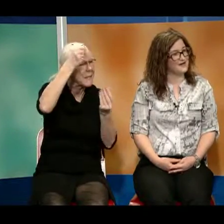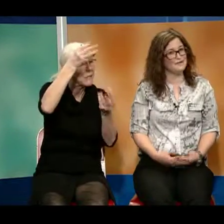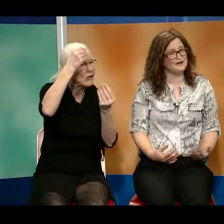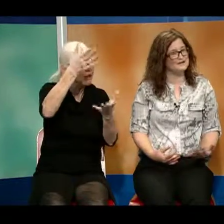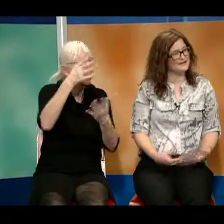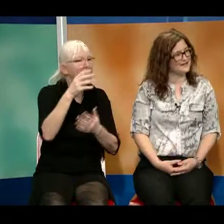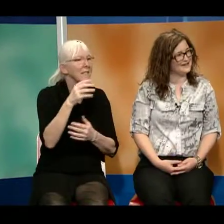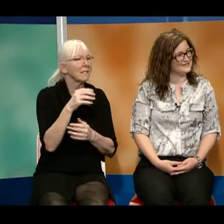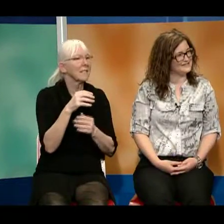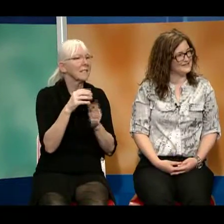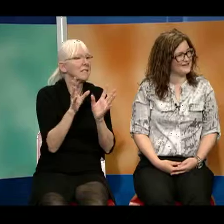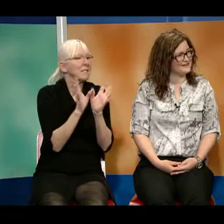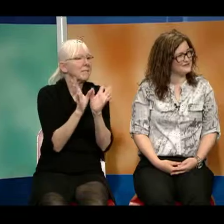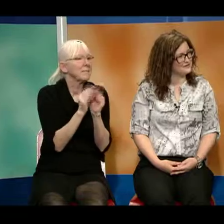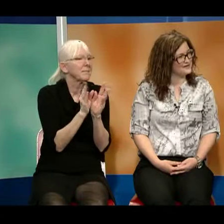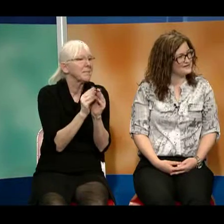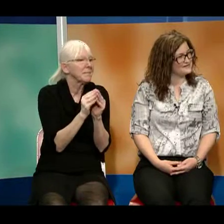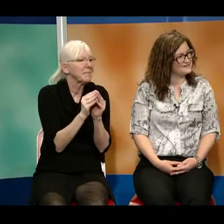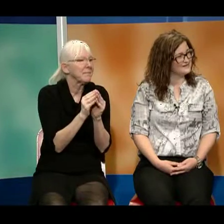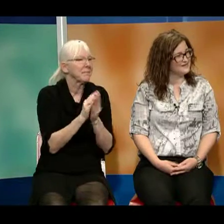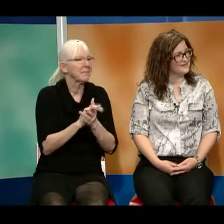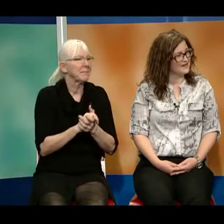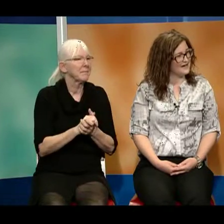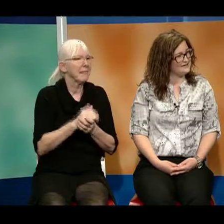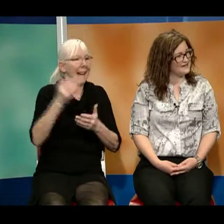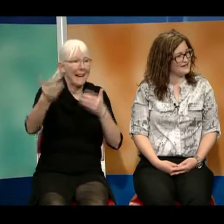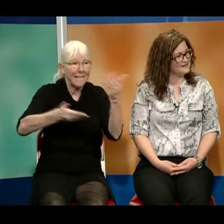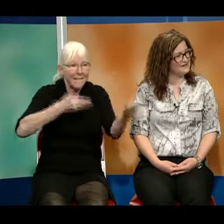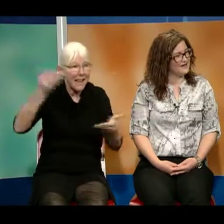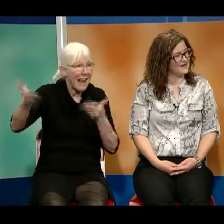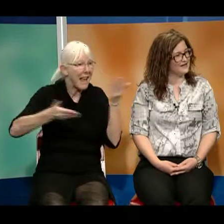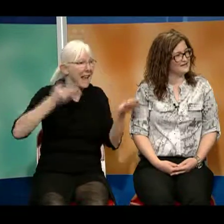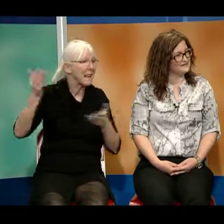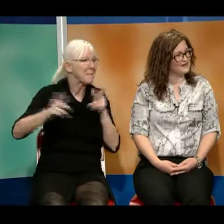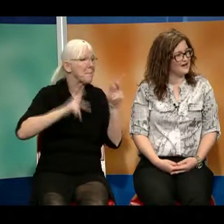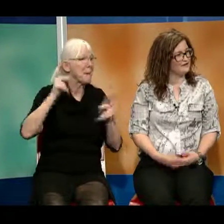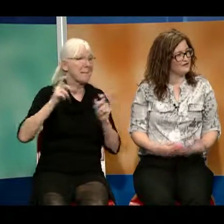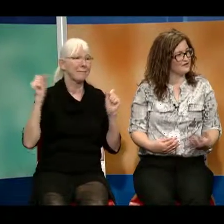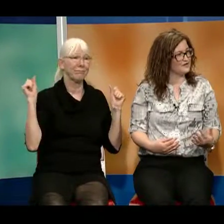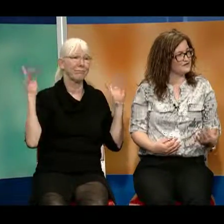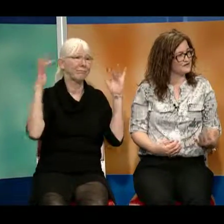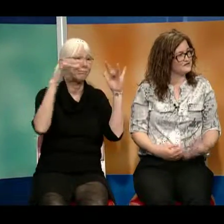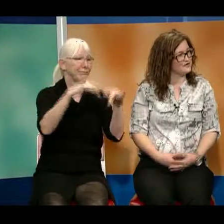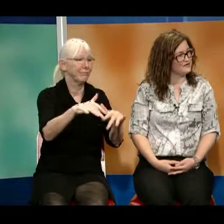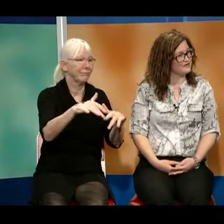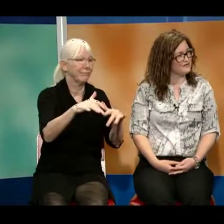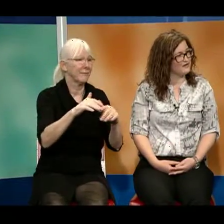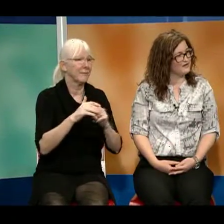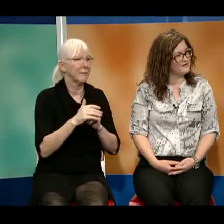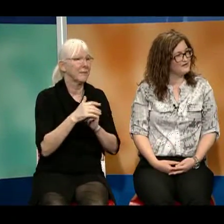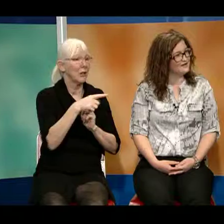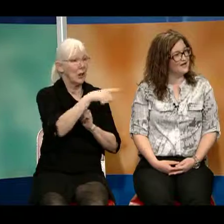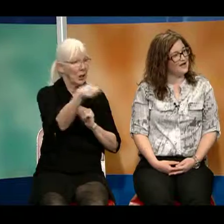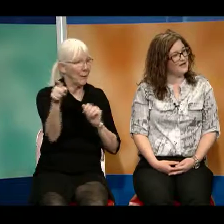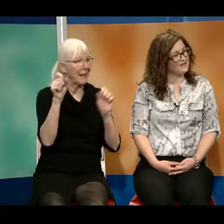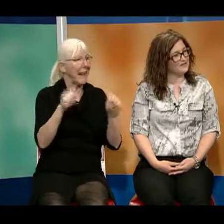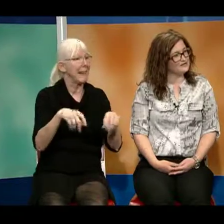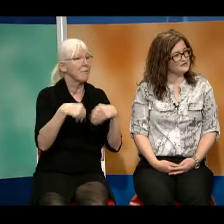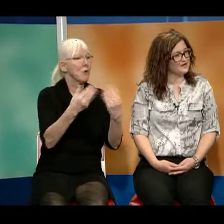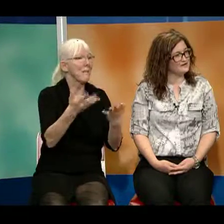come out and join us that day and have their hearing screened for free. And they also get